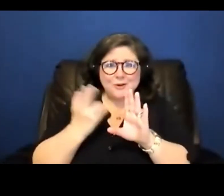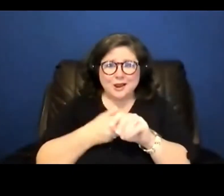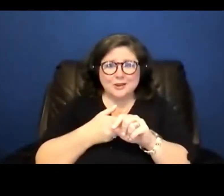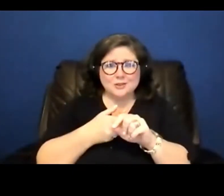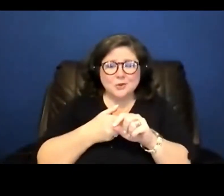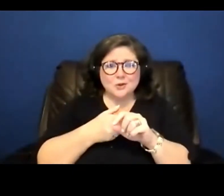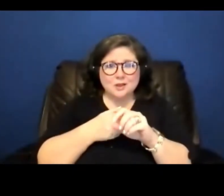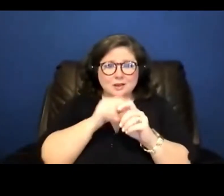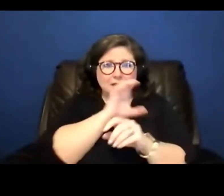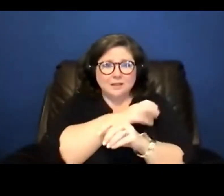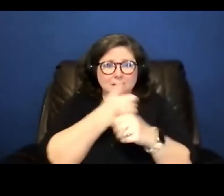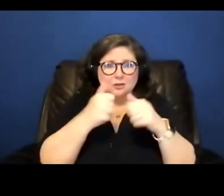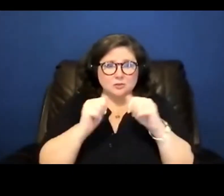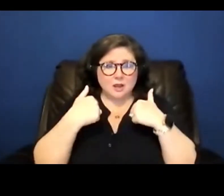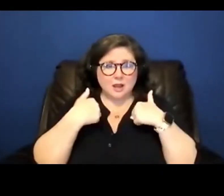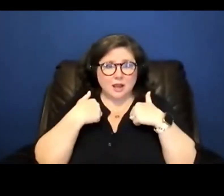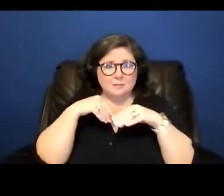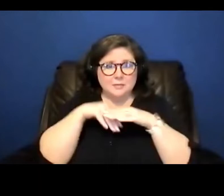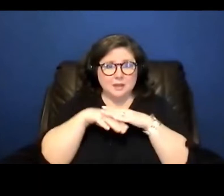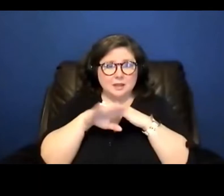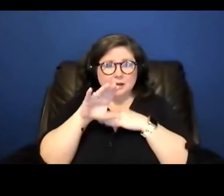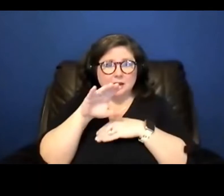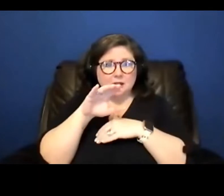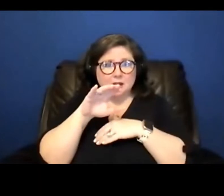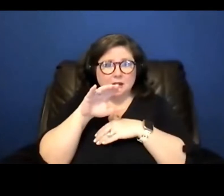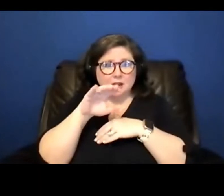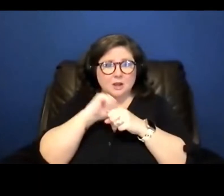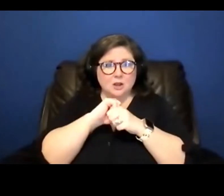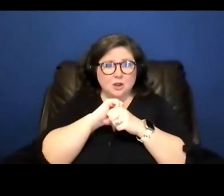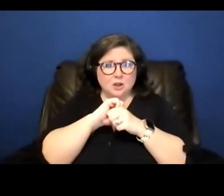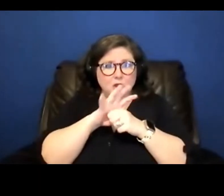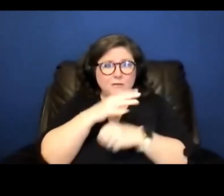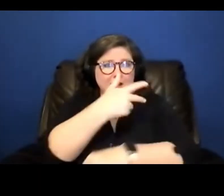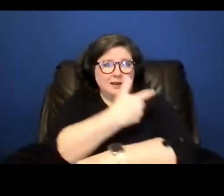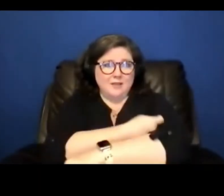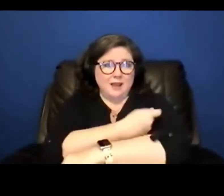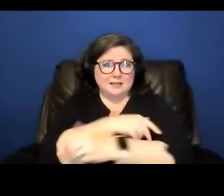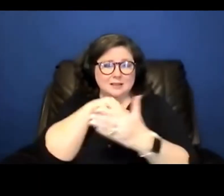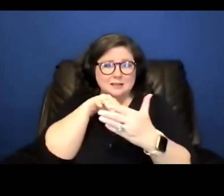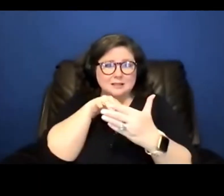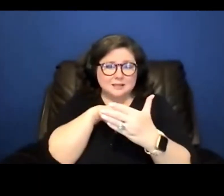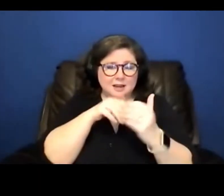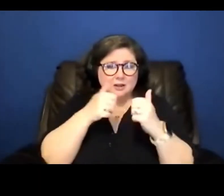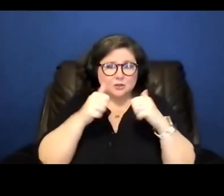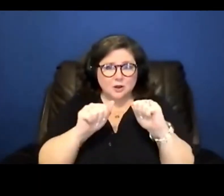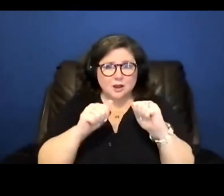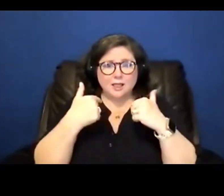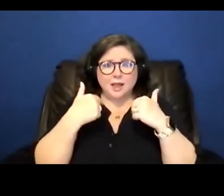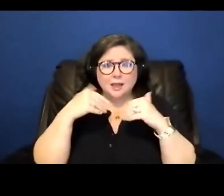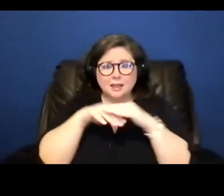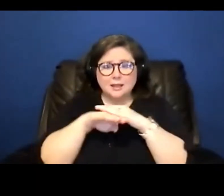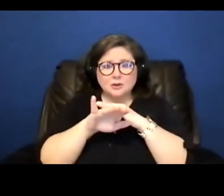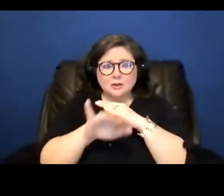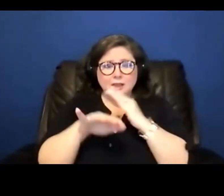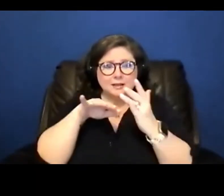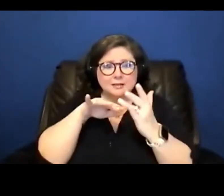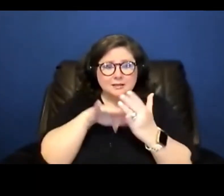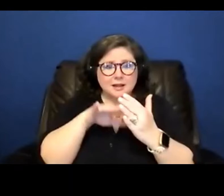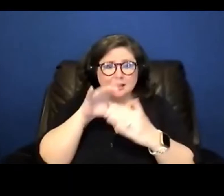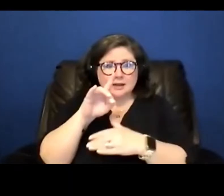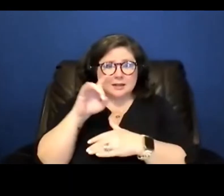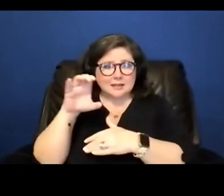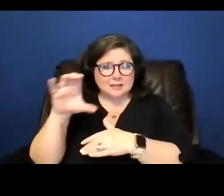I am in the COVID vaccine study trial. And I entered into the study in